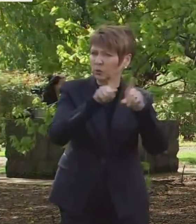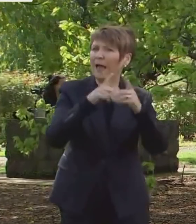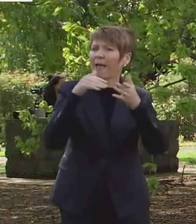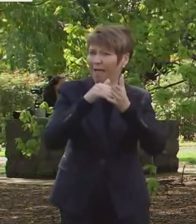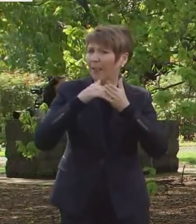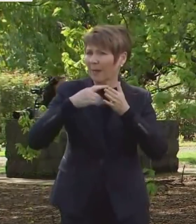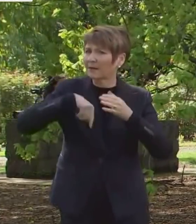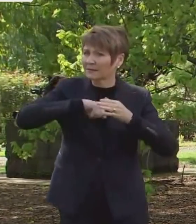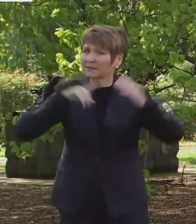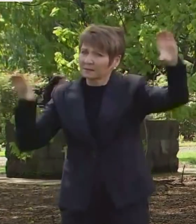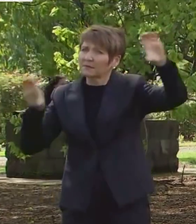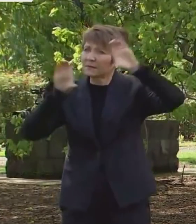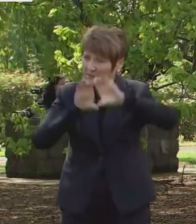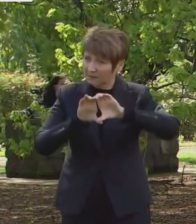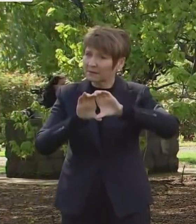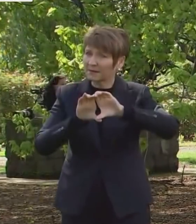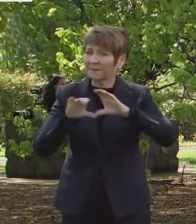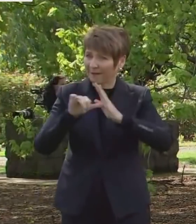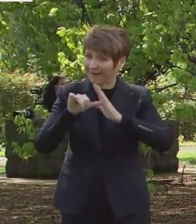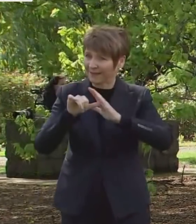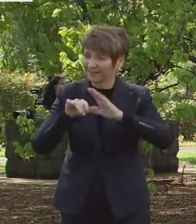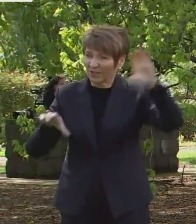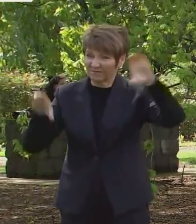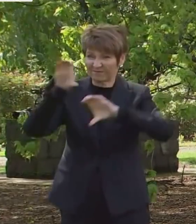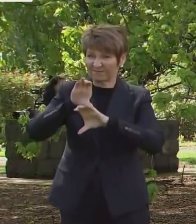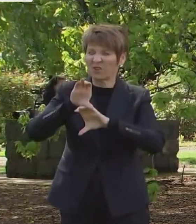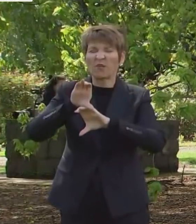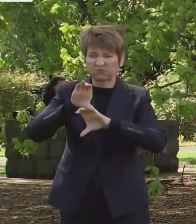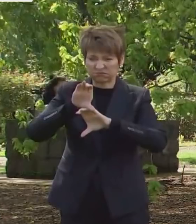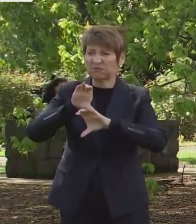certainly very thankful to the Commonwealth for their 50% contribution.